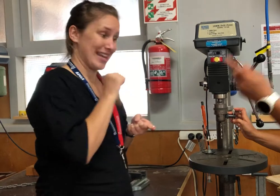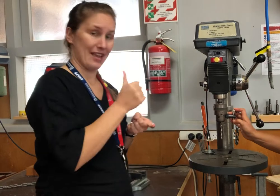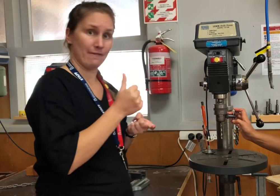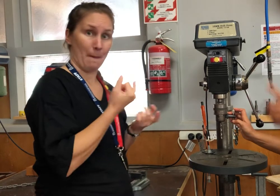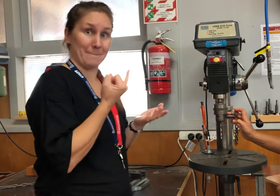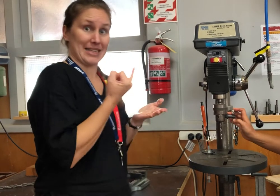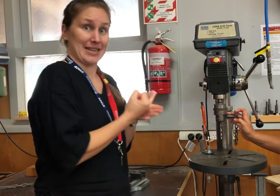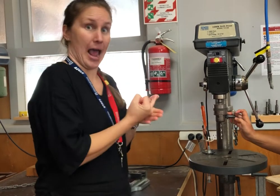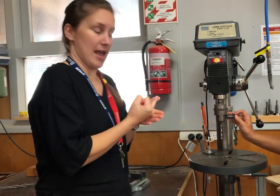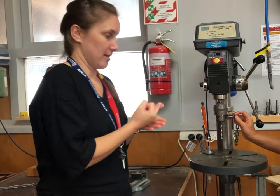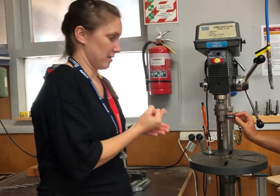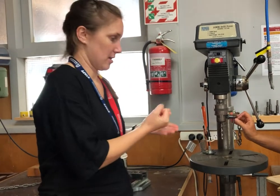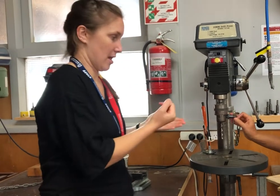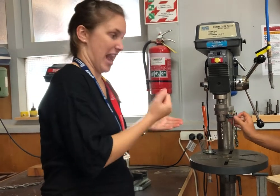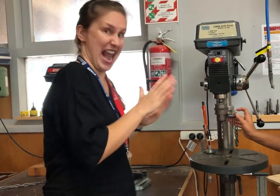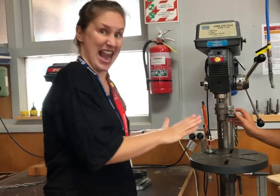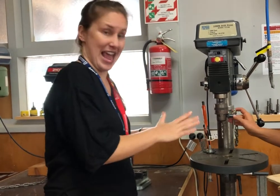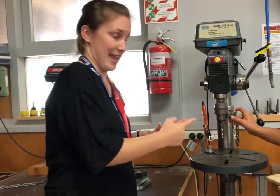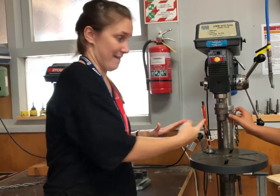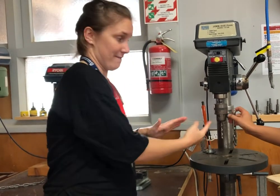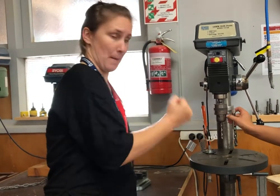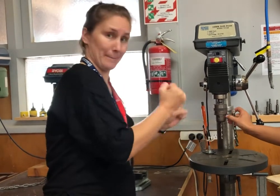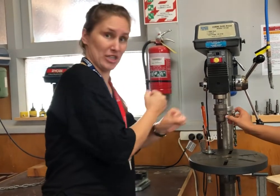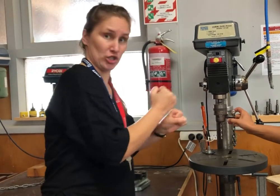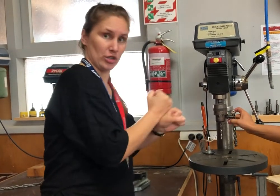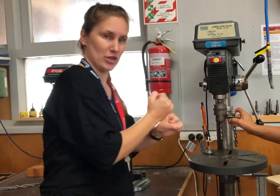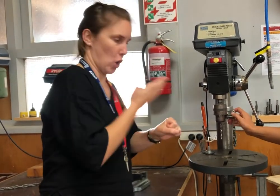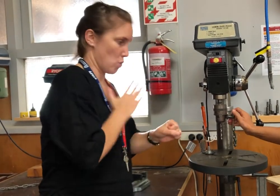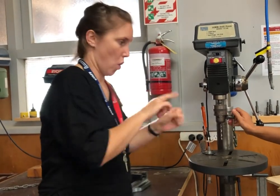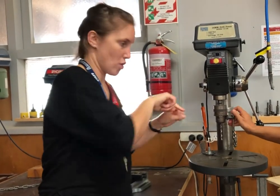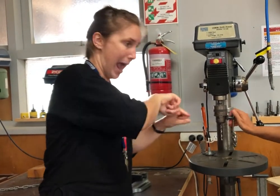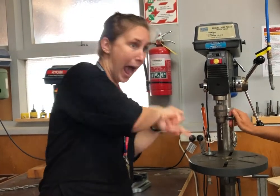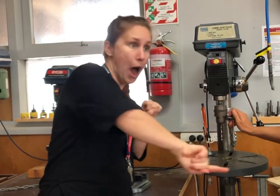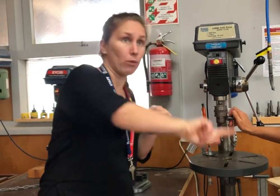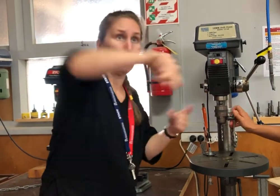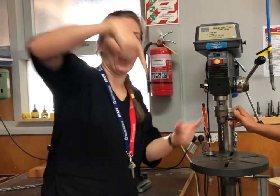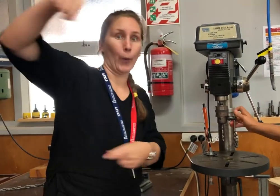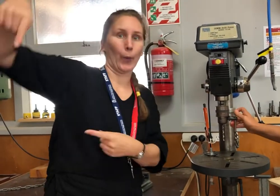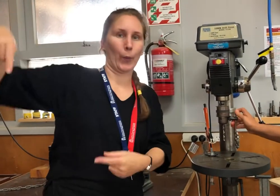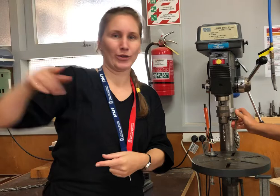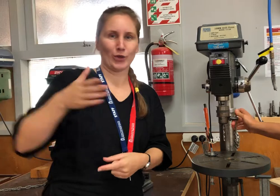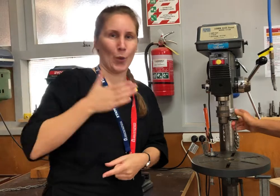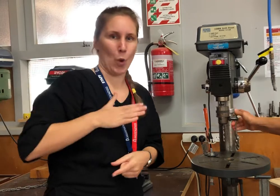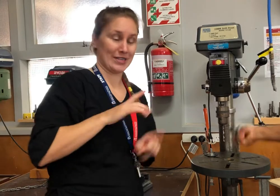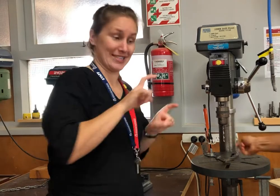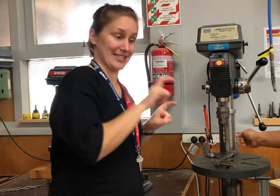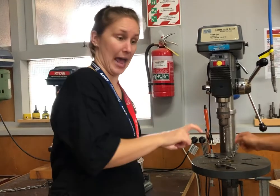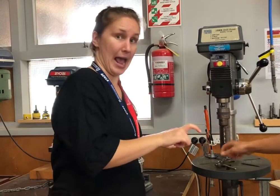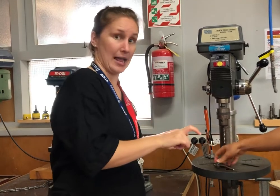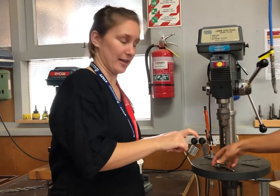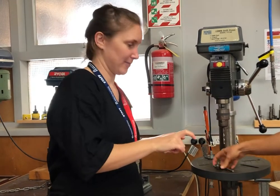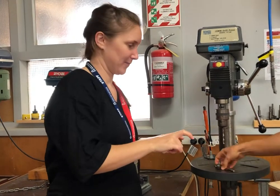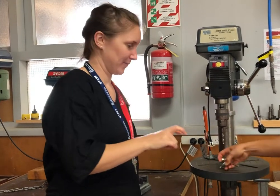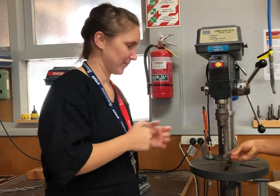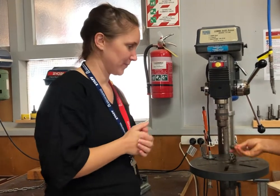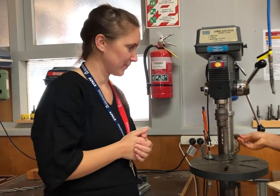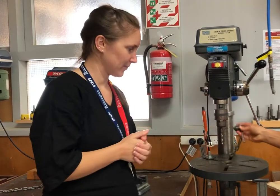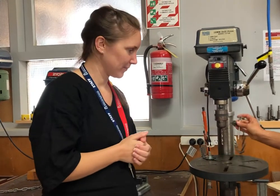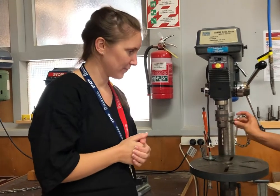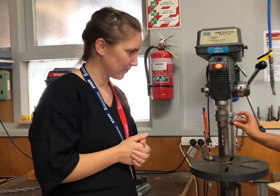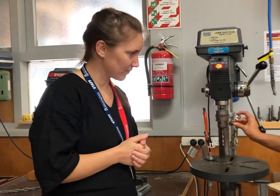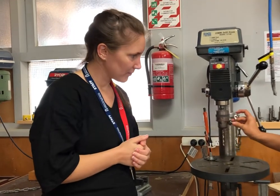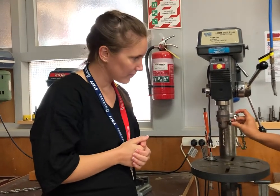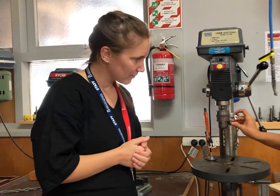go flying around the room. But you're going to put the chuck key in the side, push your thumb back towards the